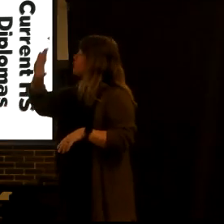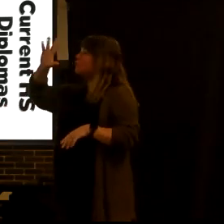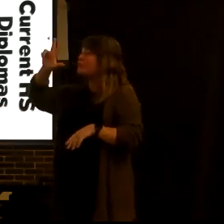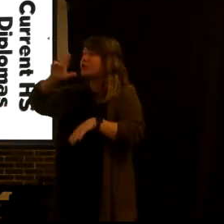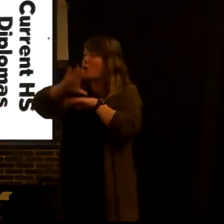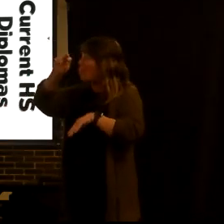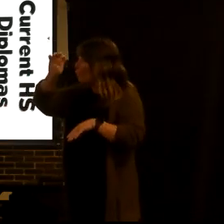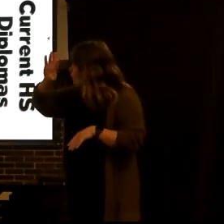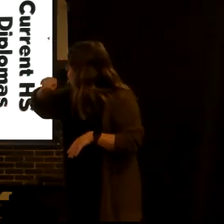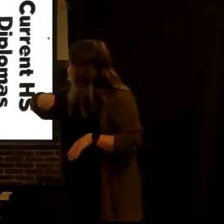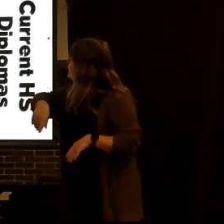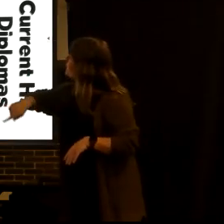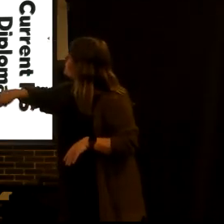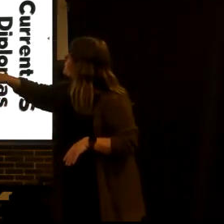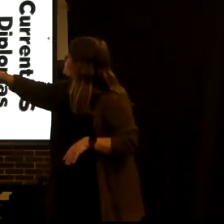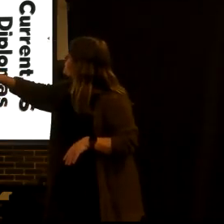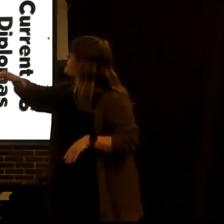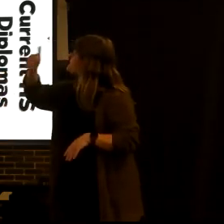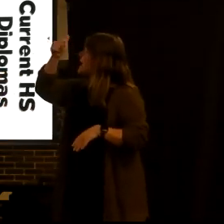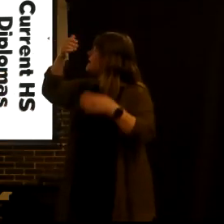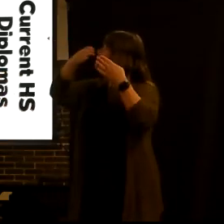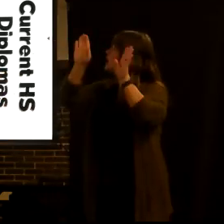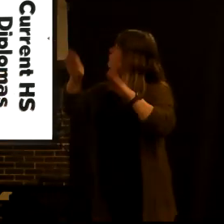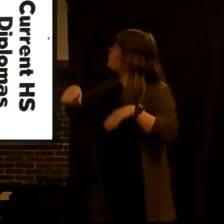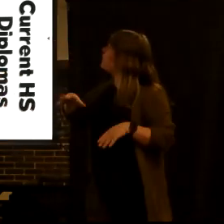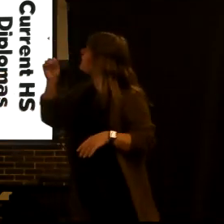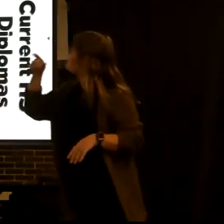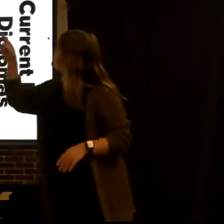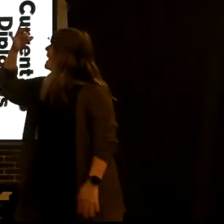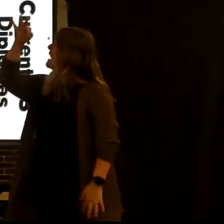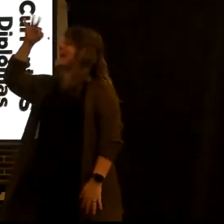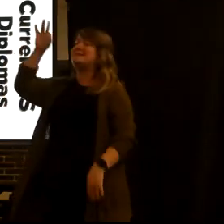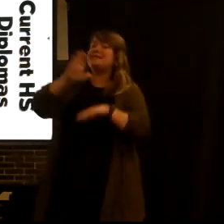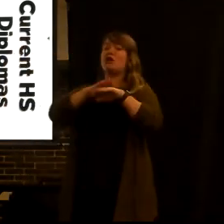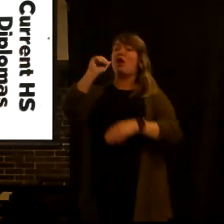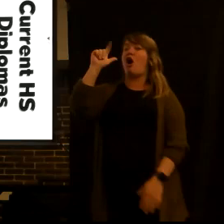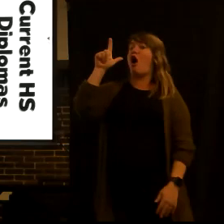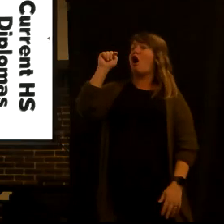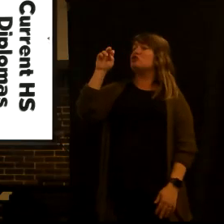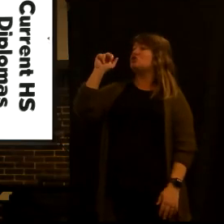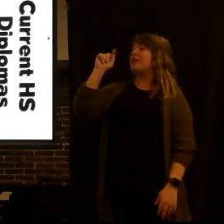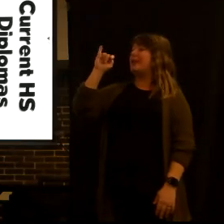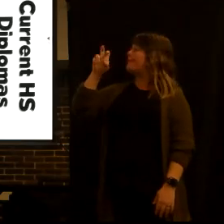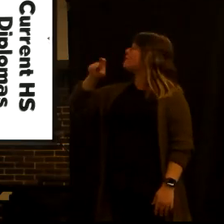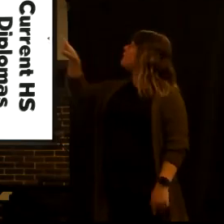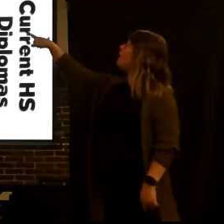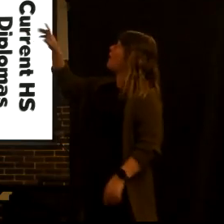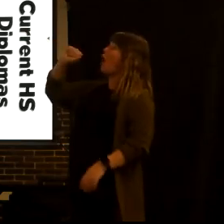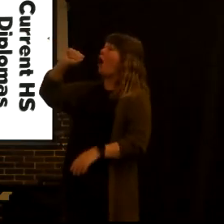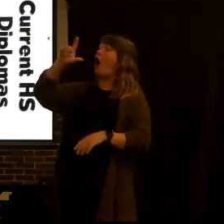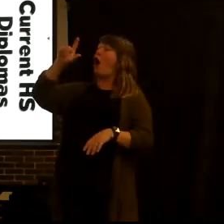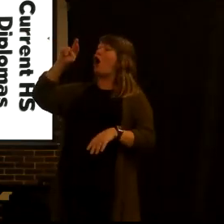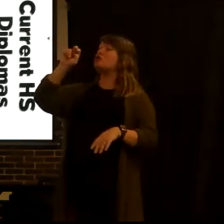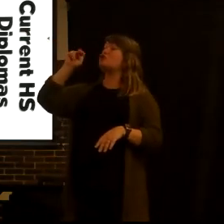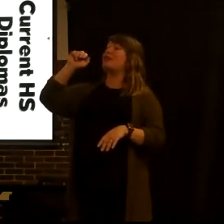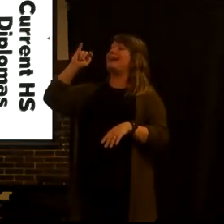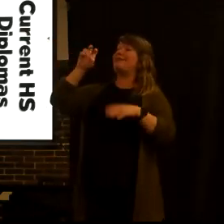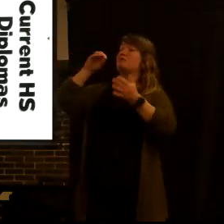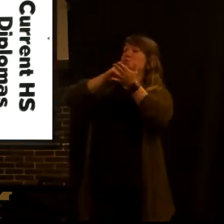14 on honors, 53 on core 40, 10 on general, and 19 on